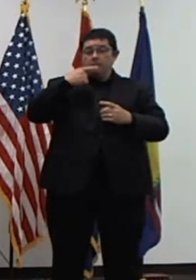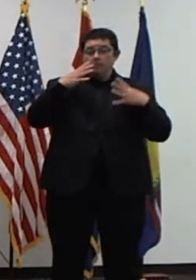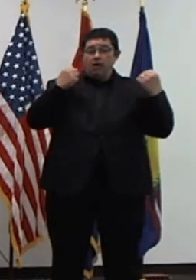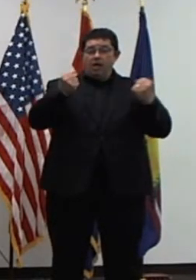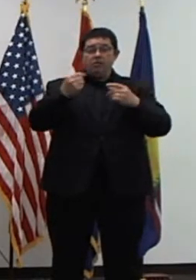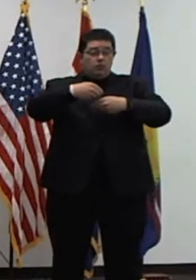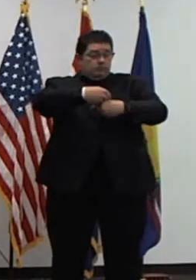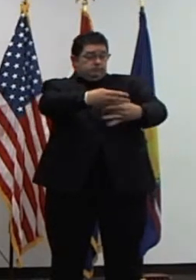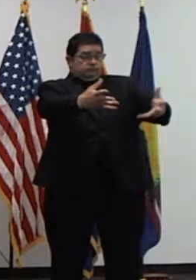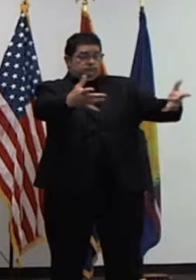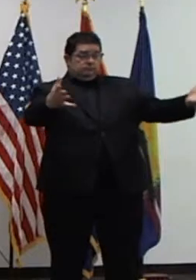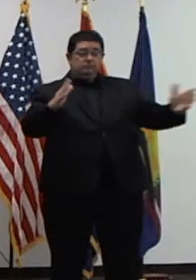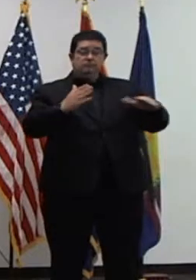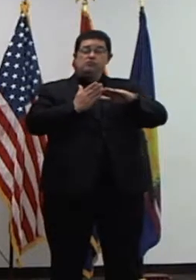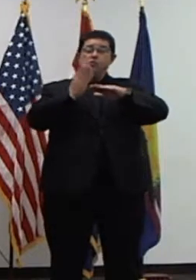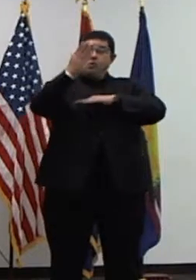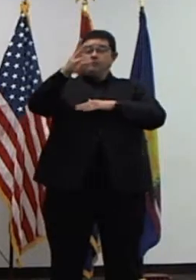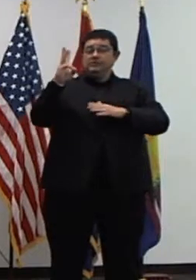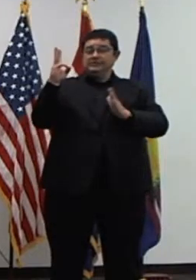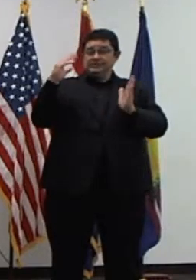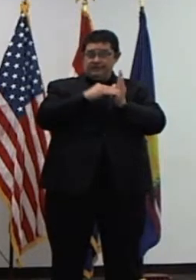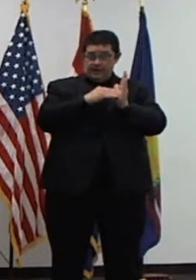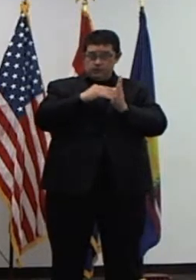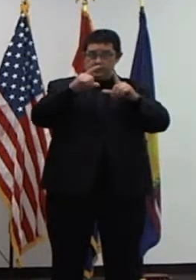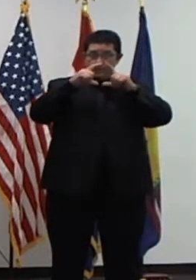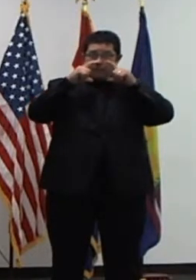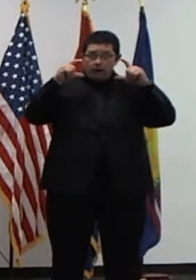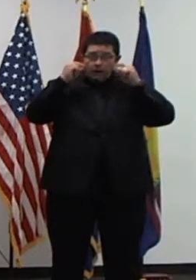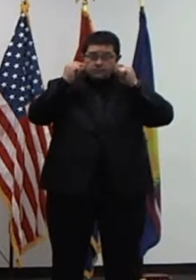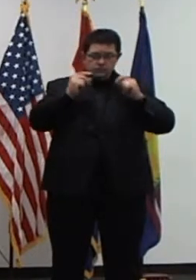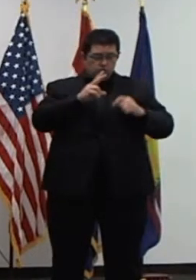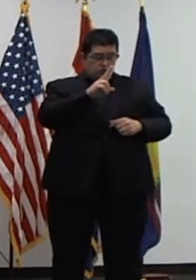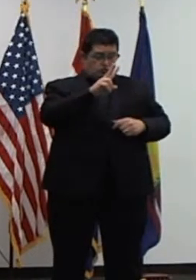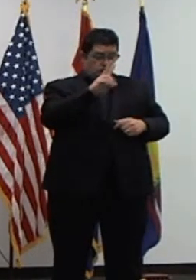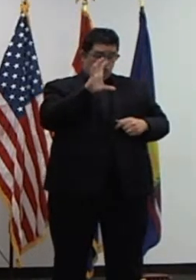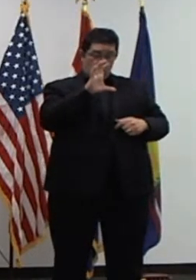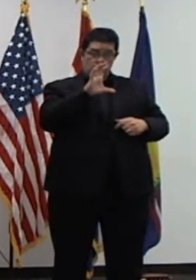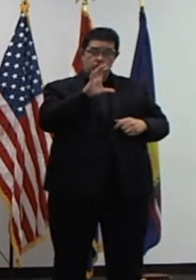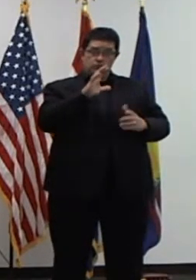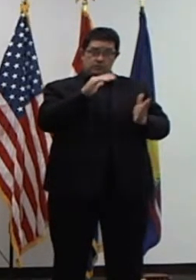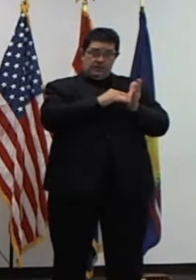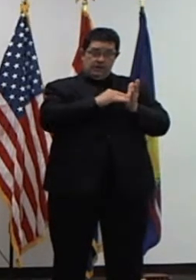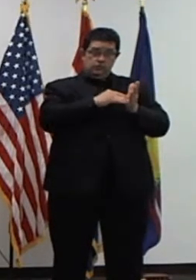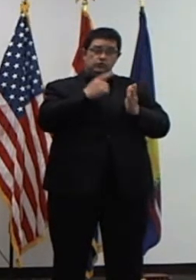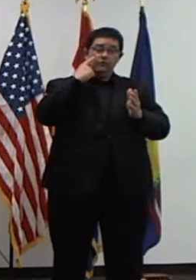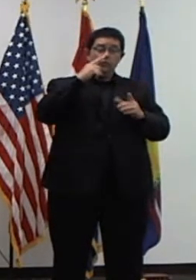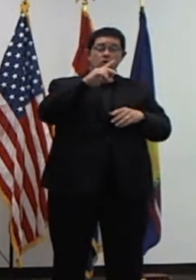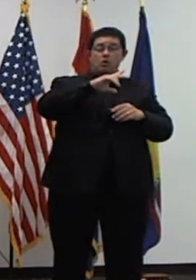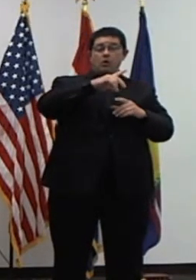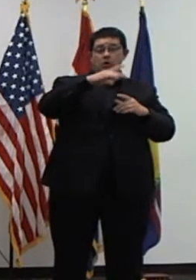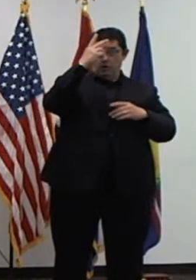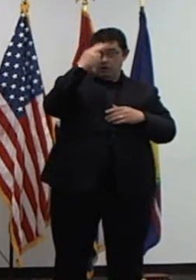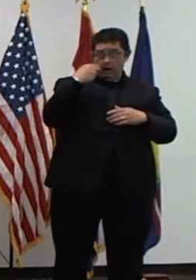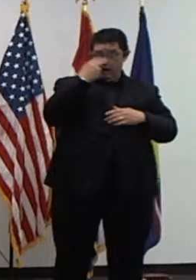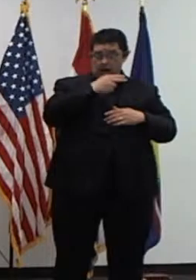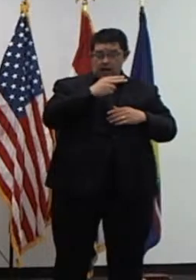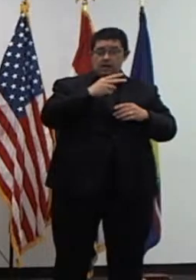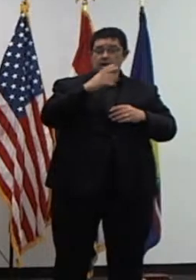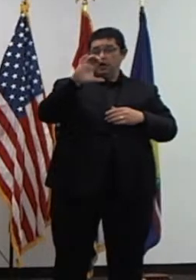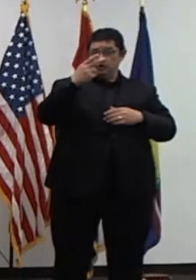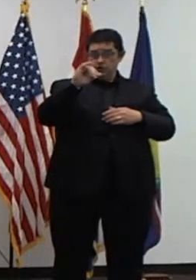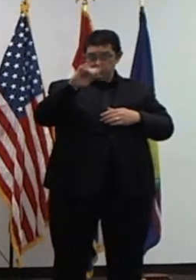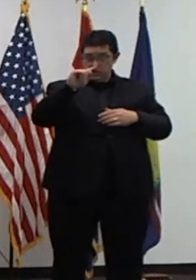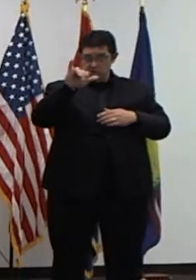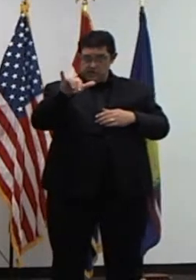over 6,000 masks. 200,000 masks have gone through Catholic Charities to get to vulnerable families in our